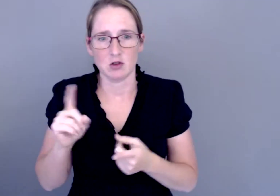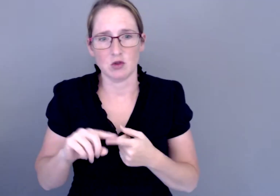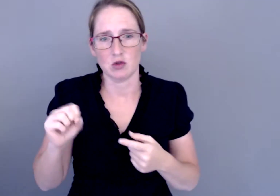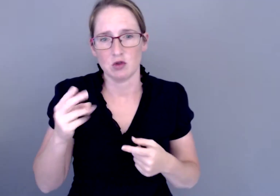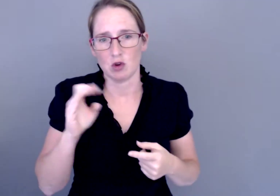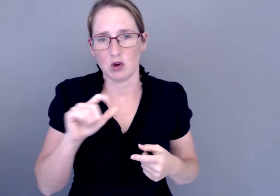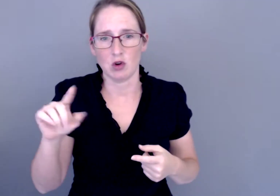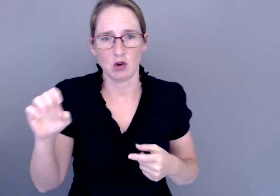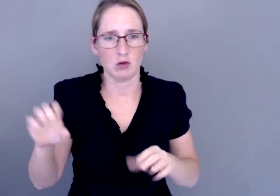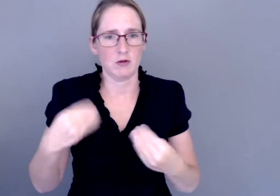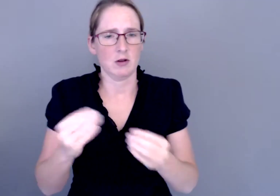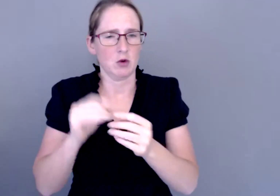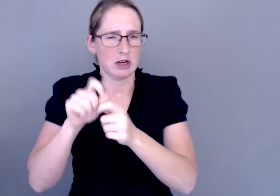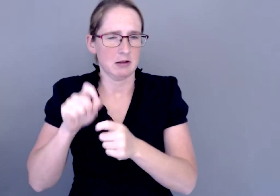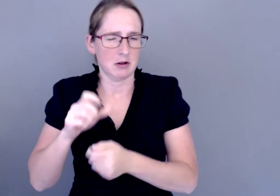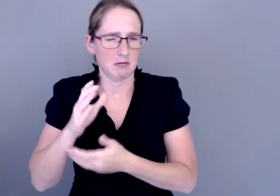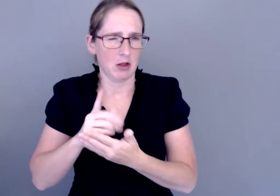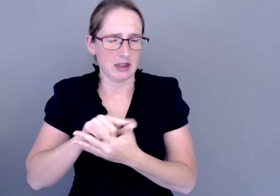bit more detail about those components.